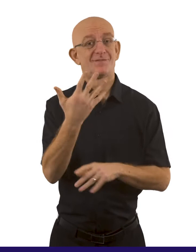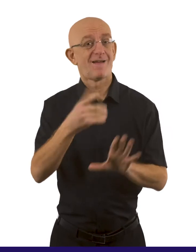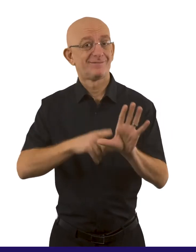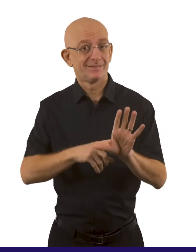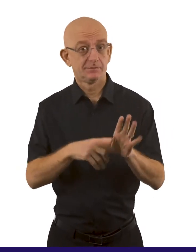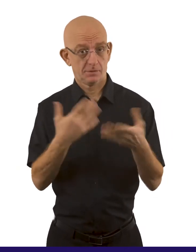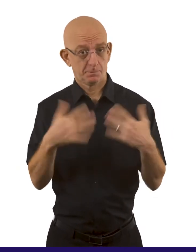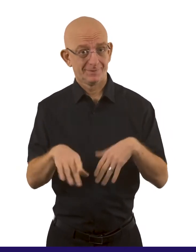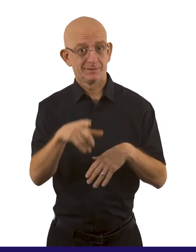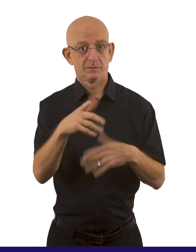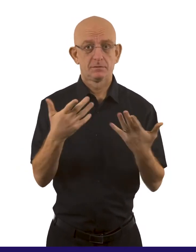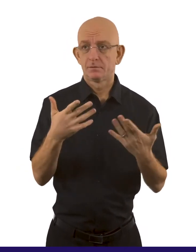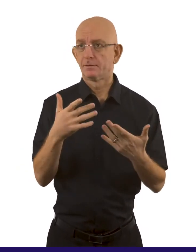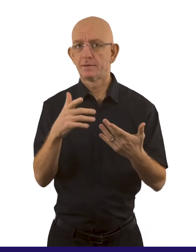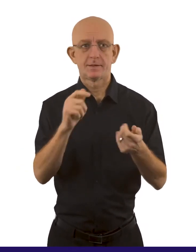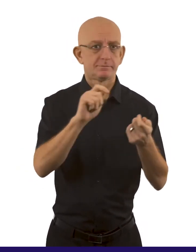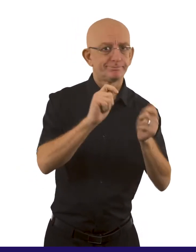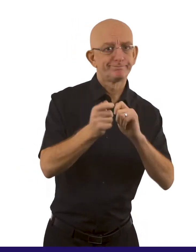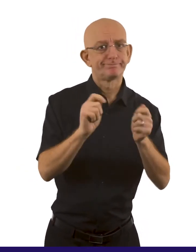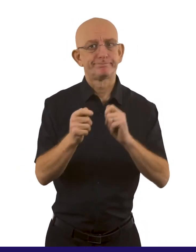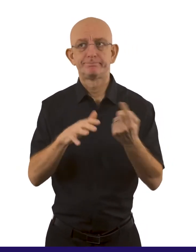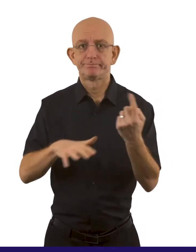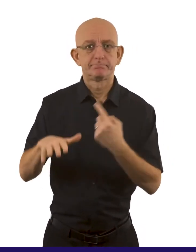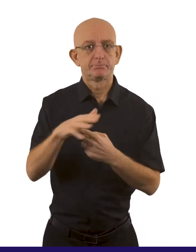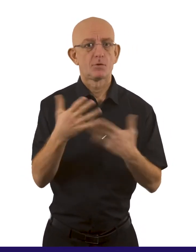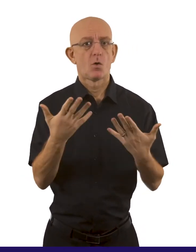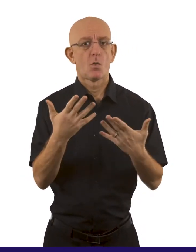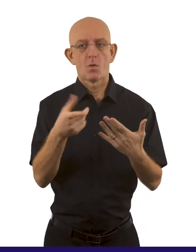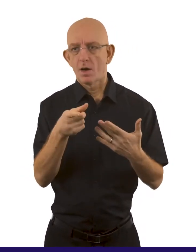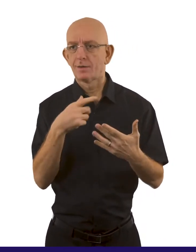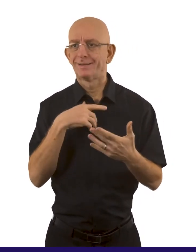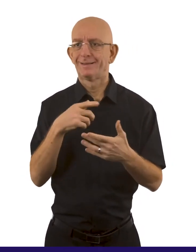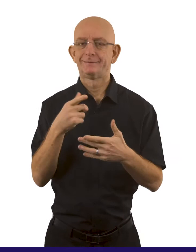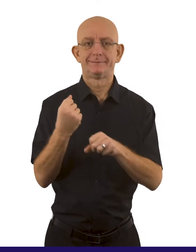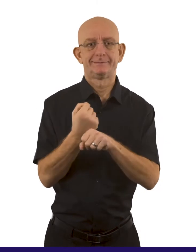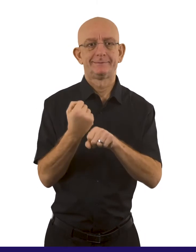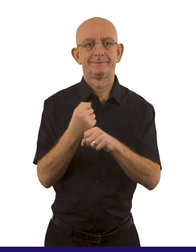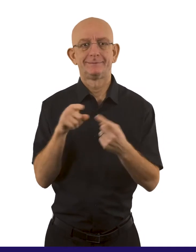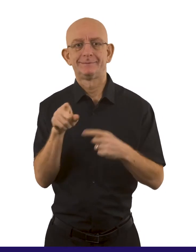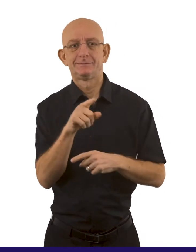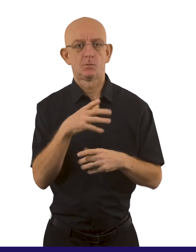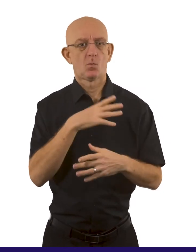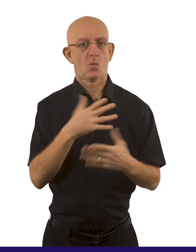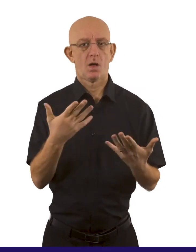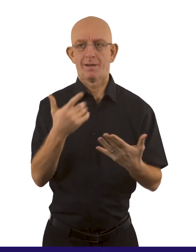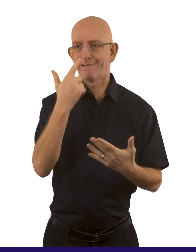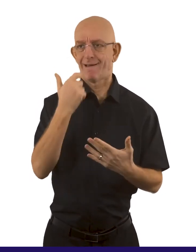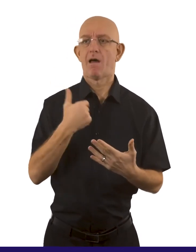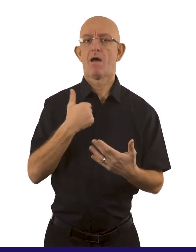Question 6. In the last 5 years, have you had to make any alterations or adjustments to where you live to